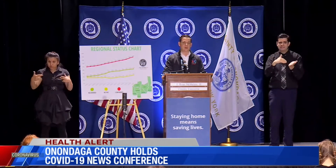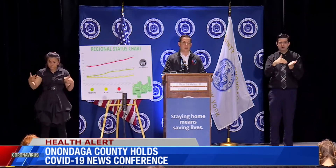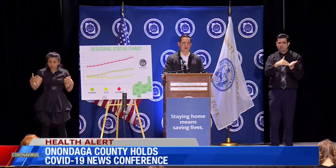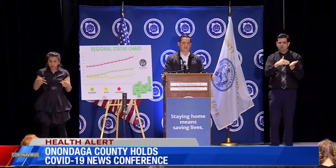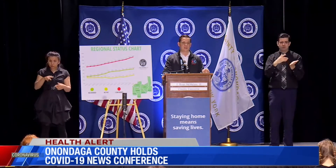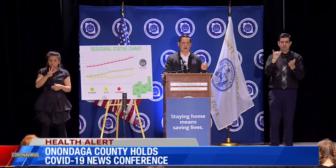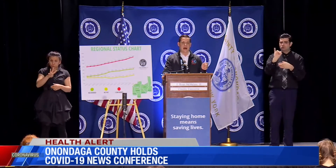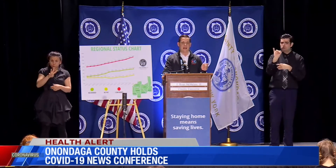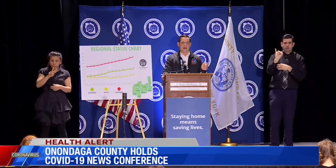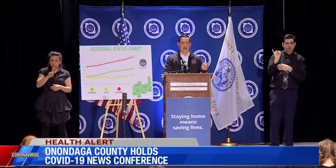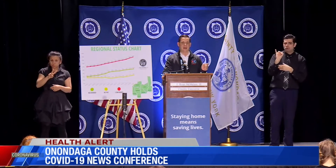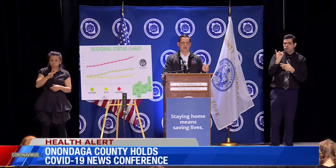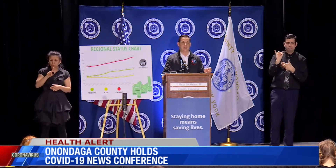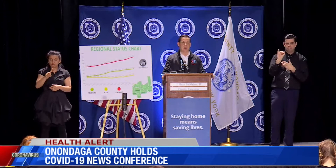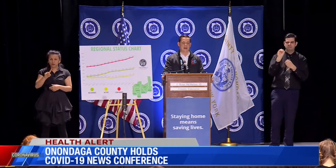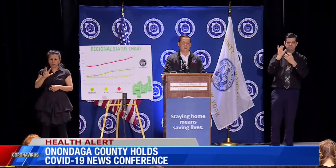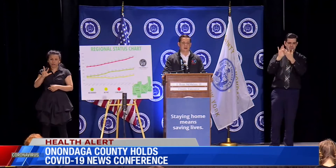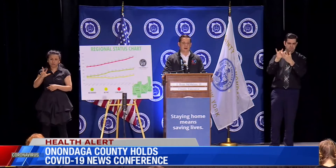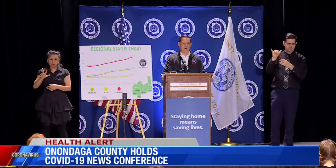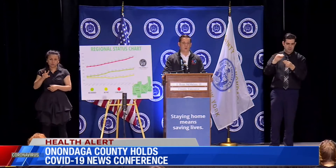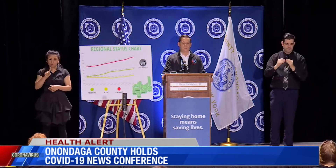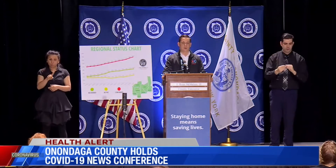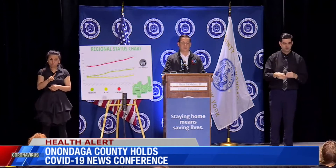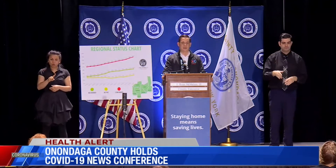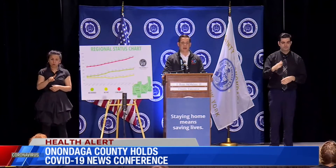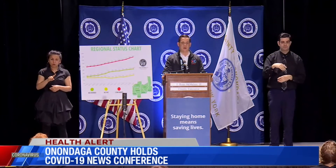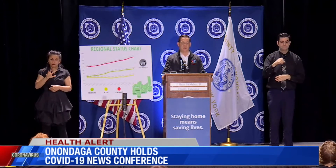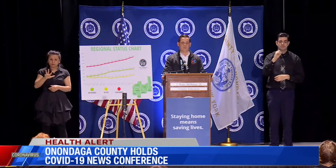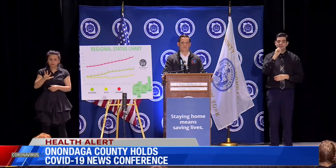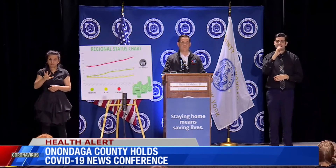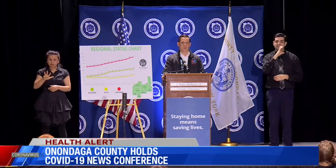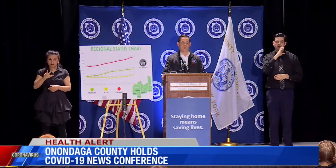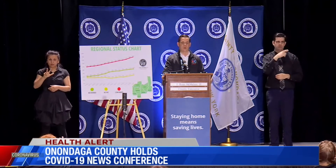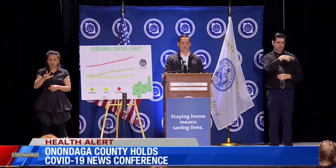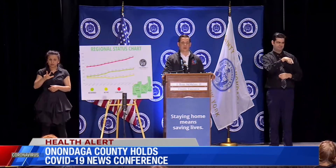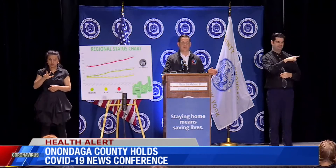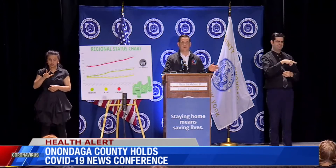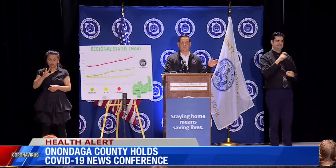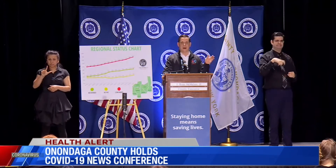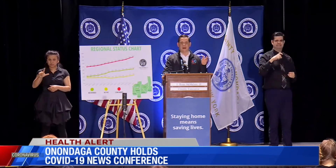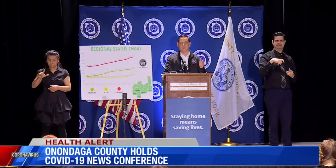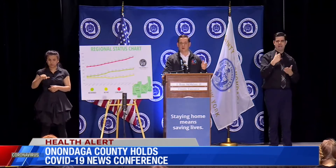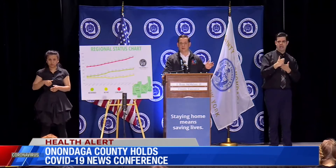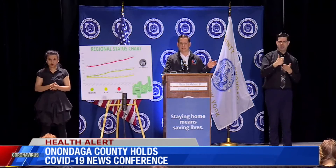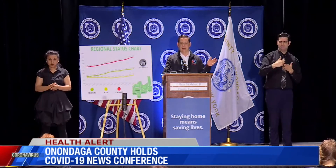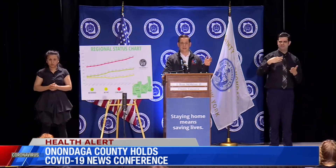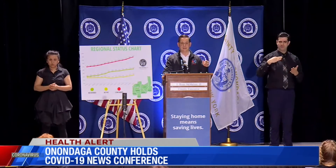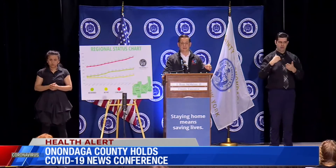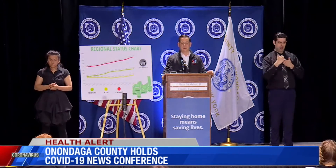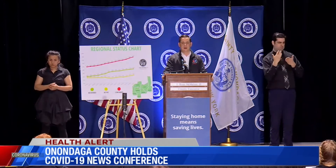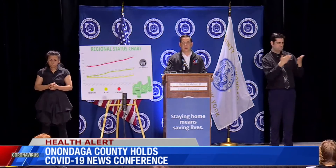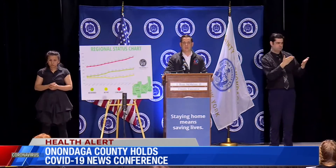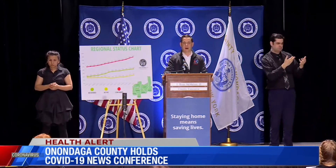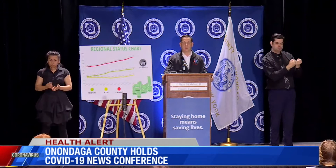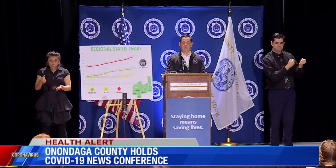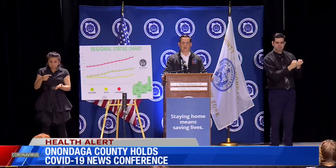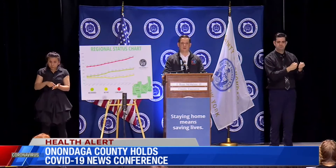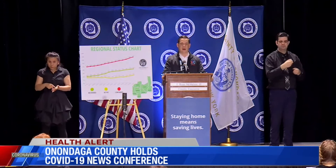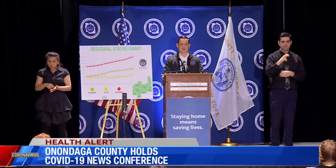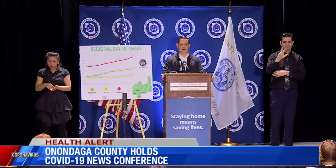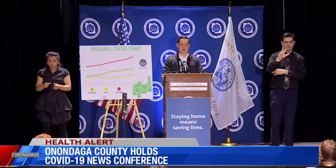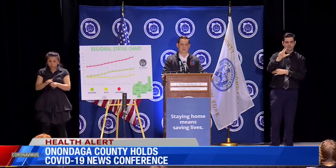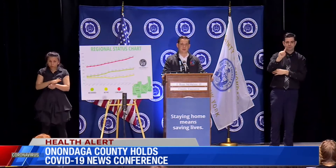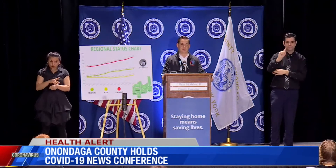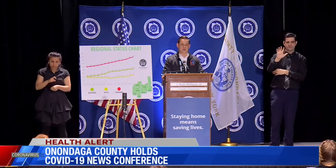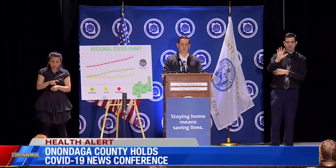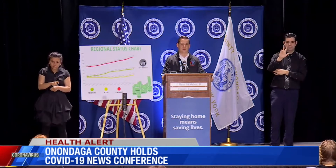315-218-1987. This is a hotline that we put together when we were getting feedback in the early days about the